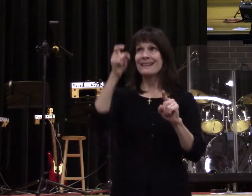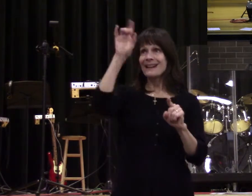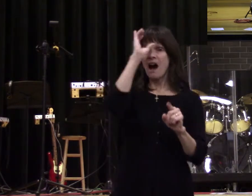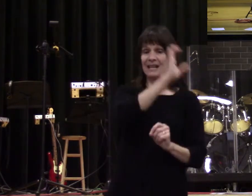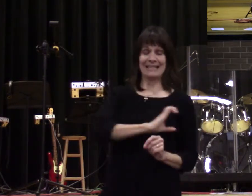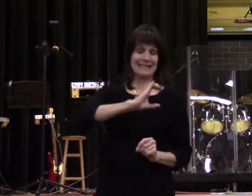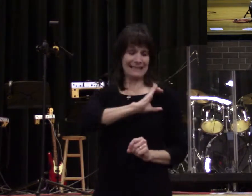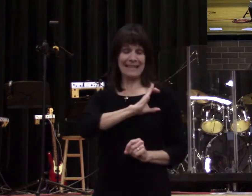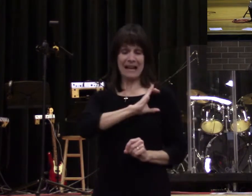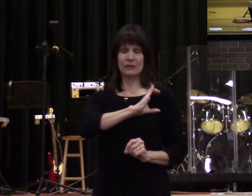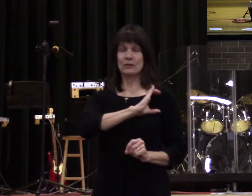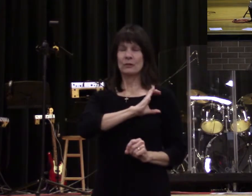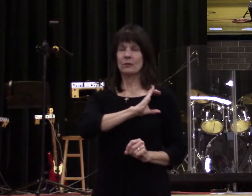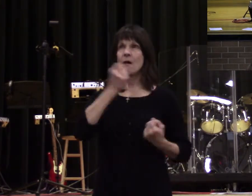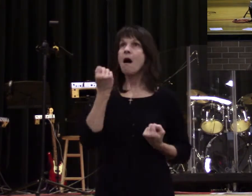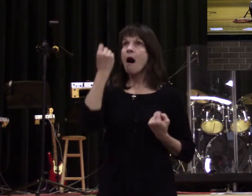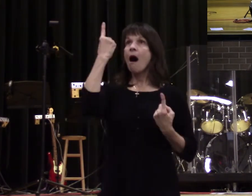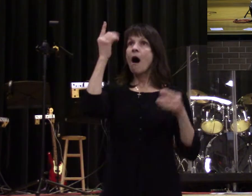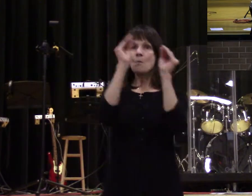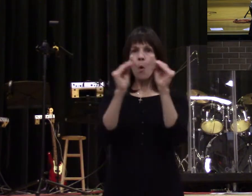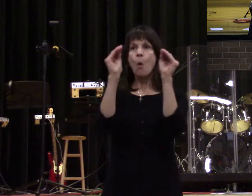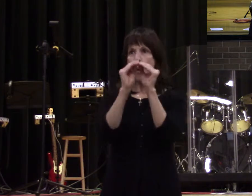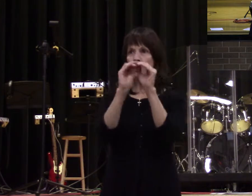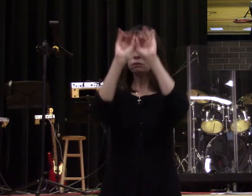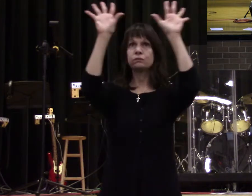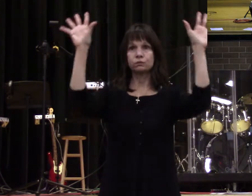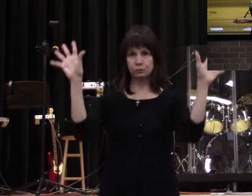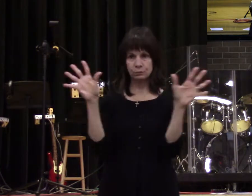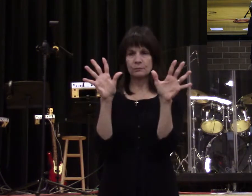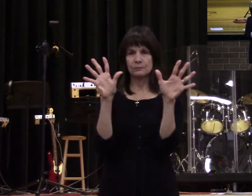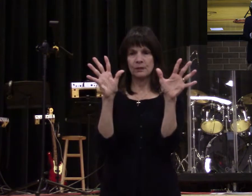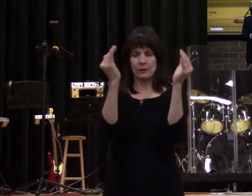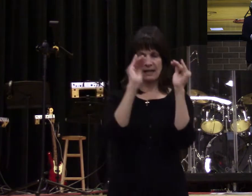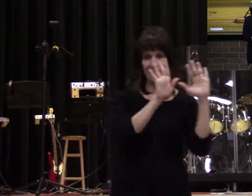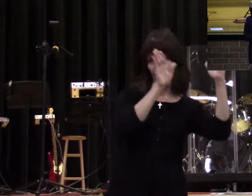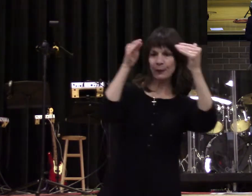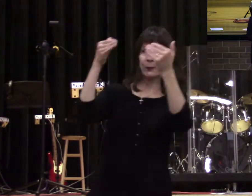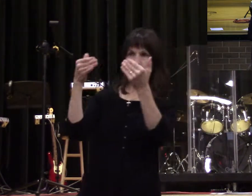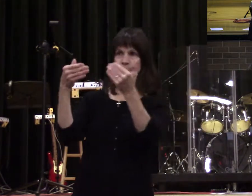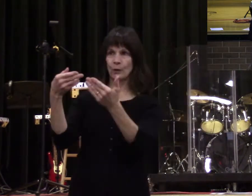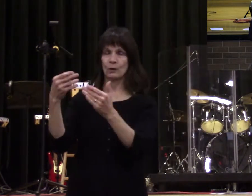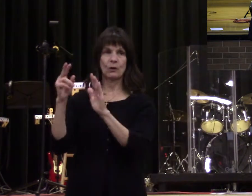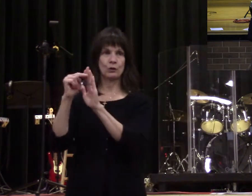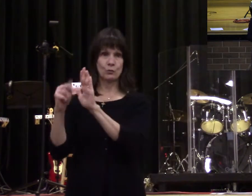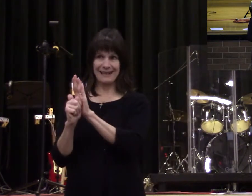Now, the Magi. How many people know who the Magi were? Somebody tell me something about Magi.